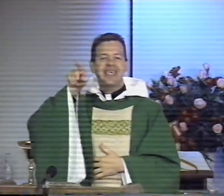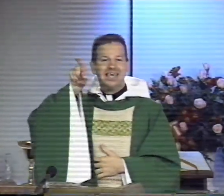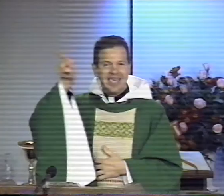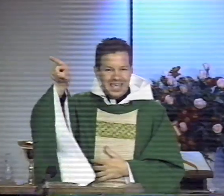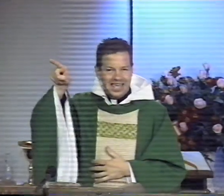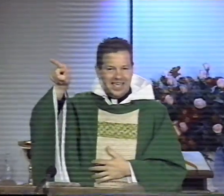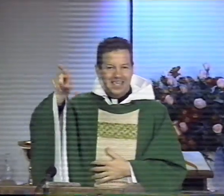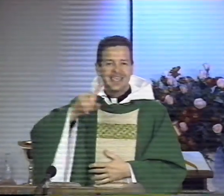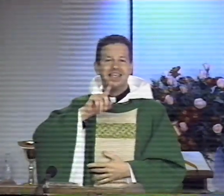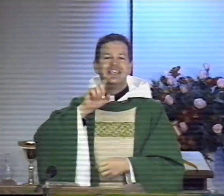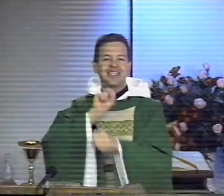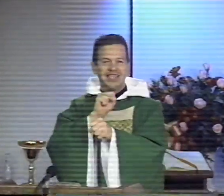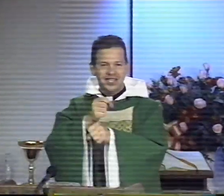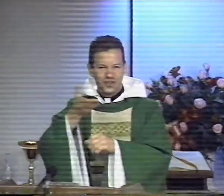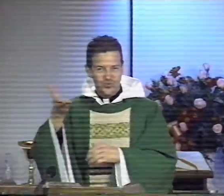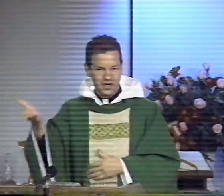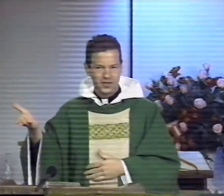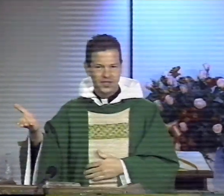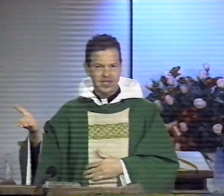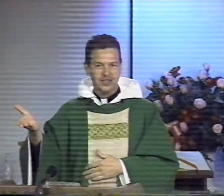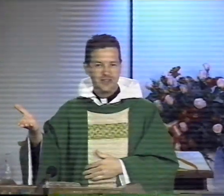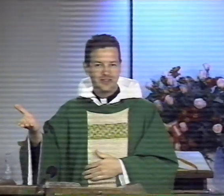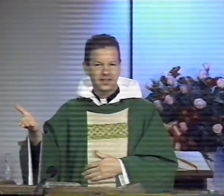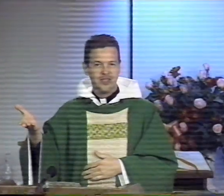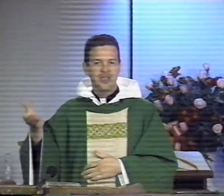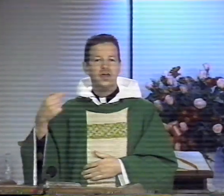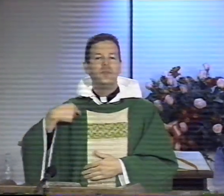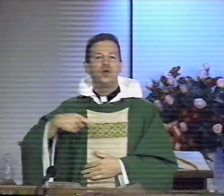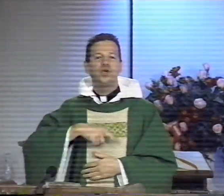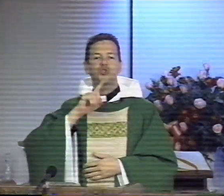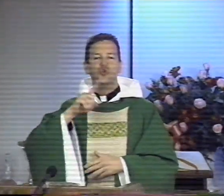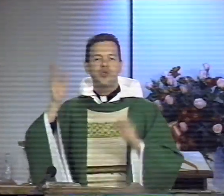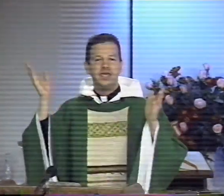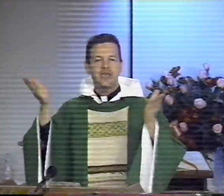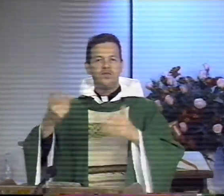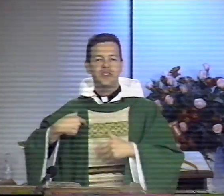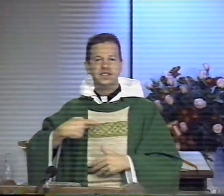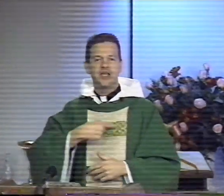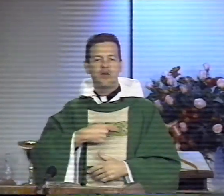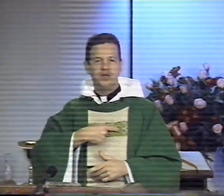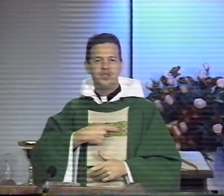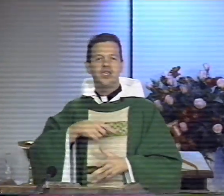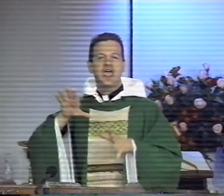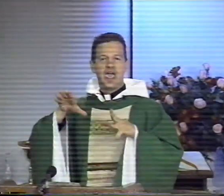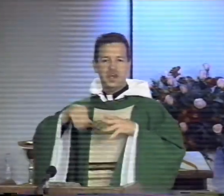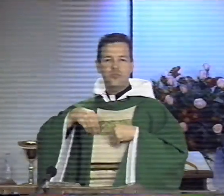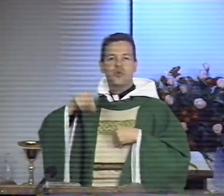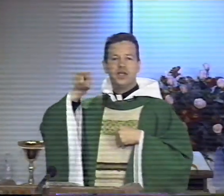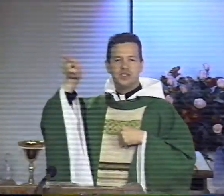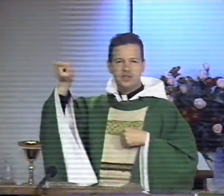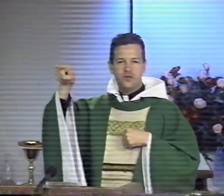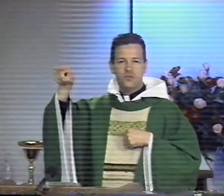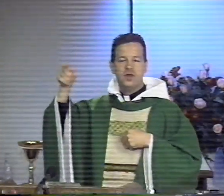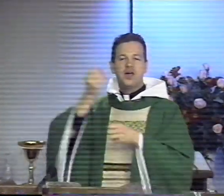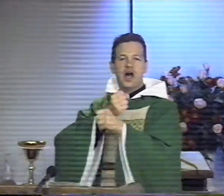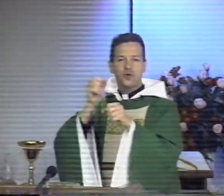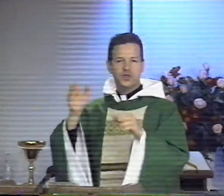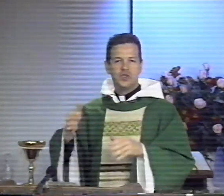He is the real thing. May we truly be convinced of it and embrace Him, our